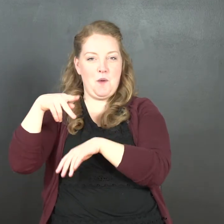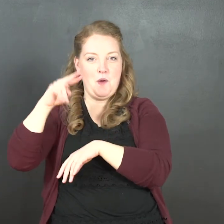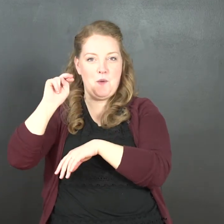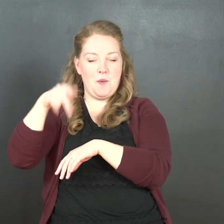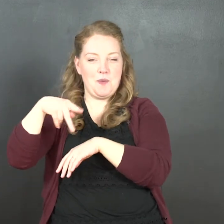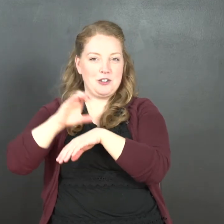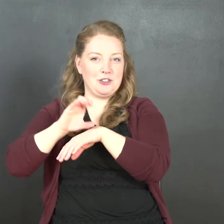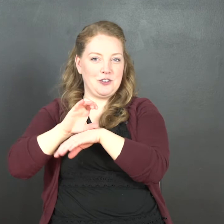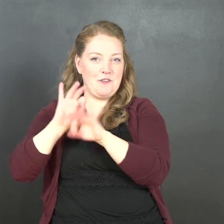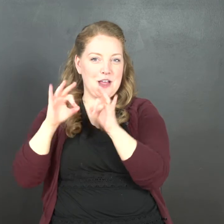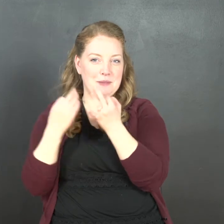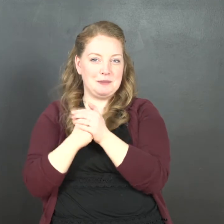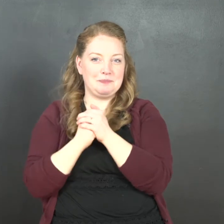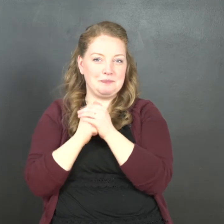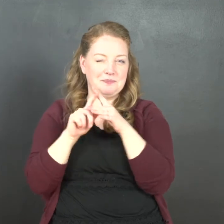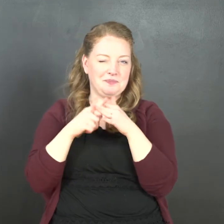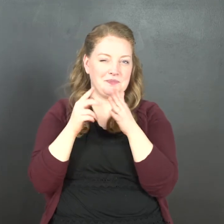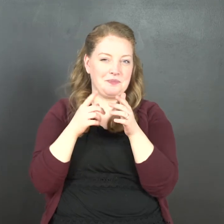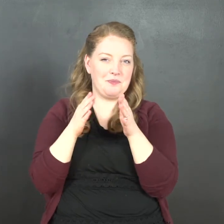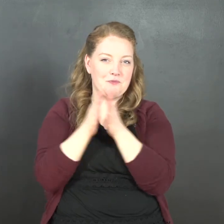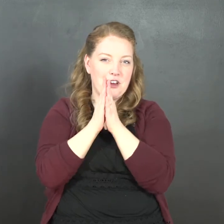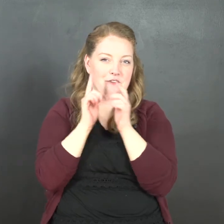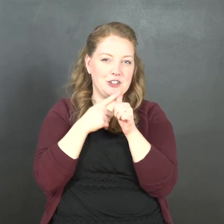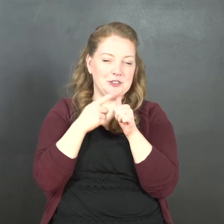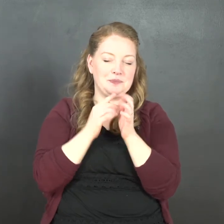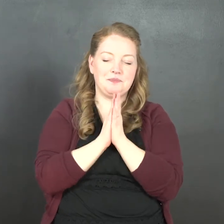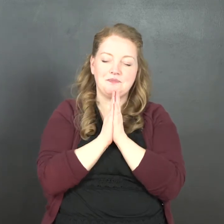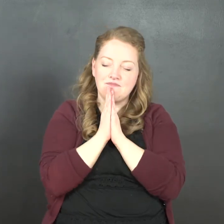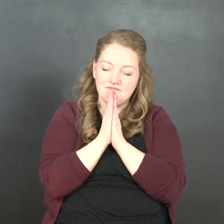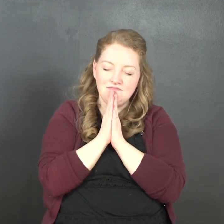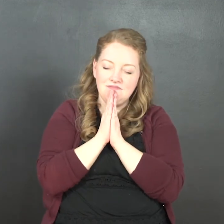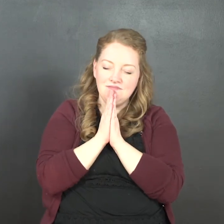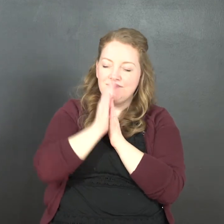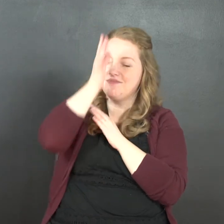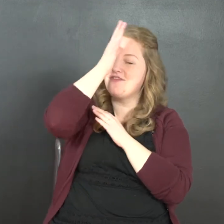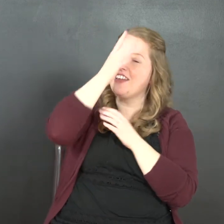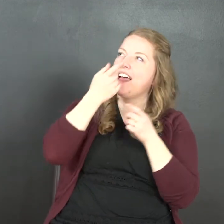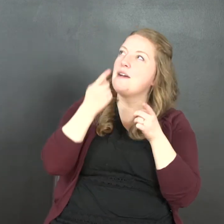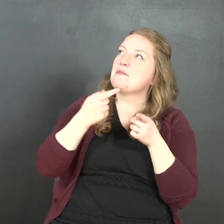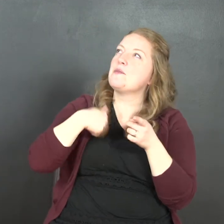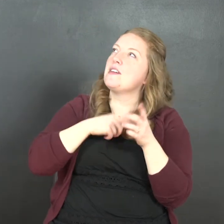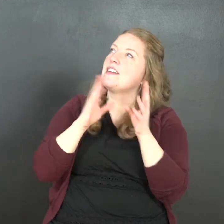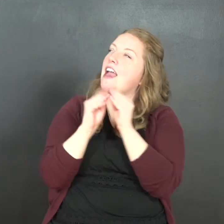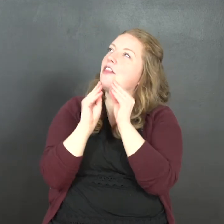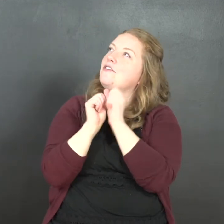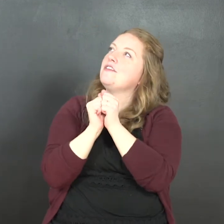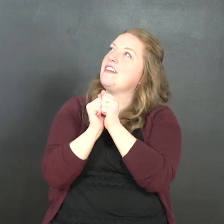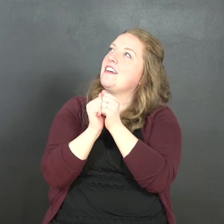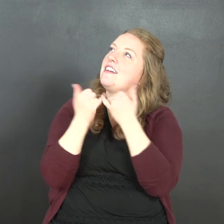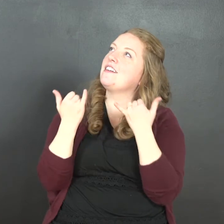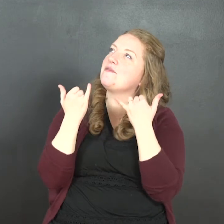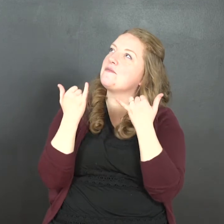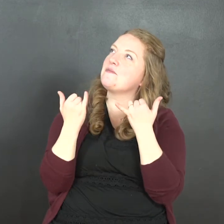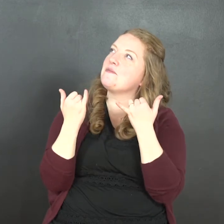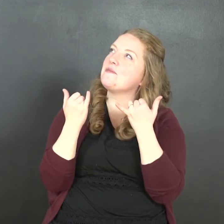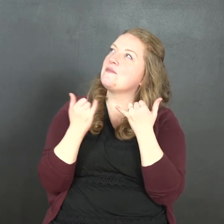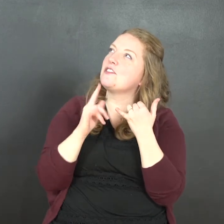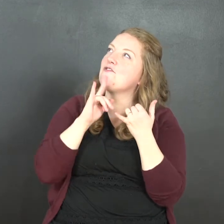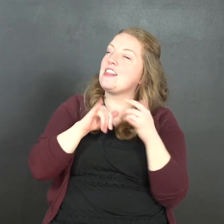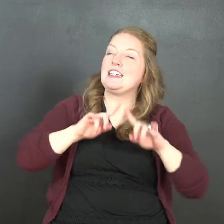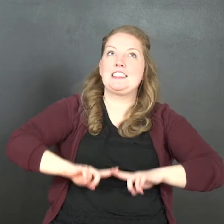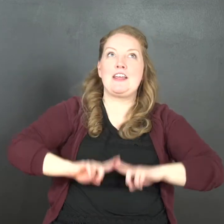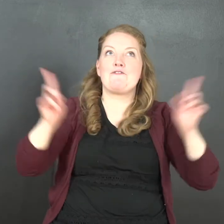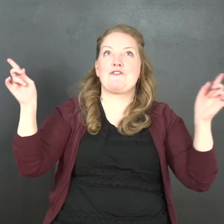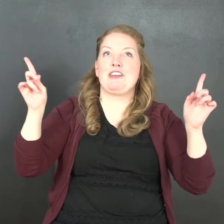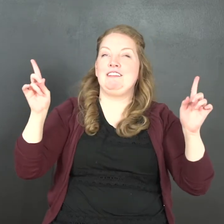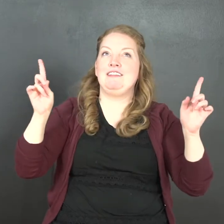begin with just a moment of prayer. Our Father, as we gather today, again, we recognize that this is very different. It's not the format